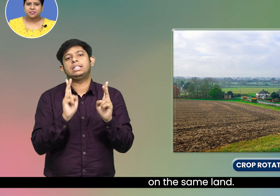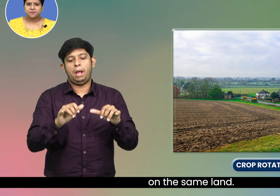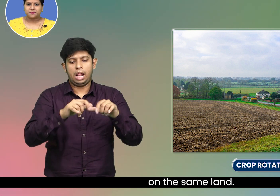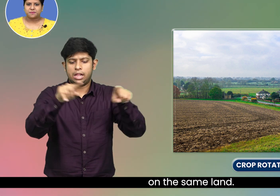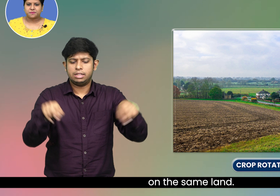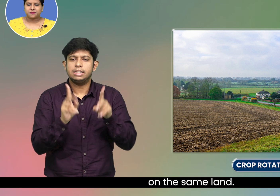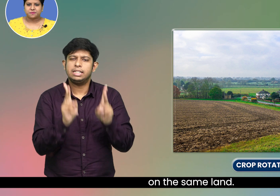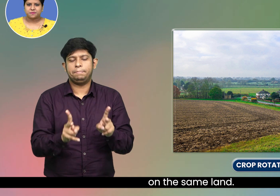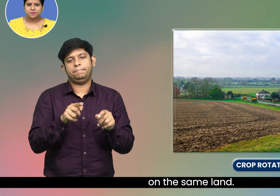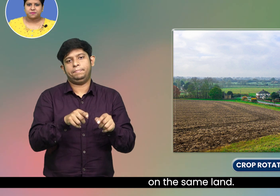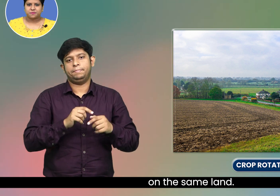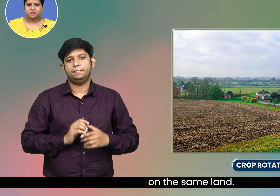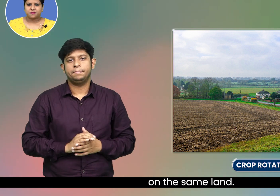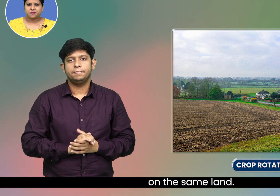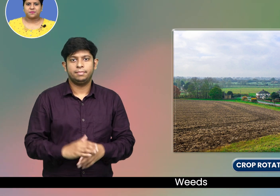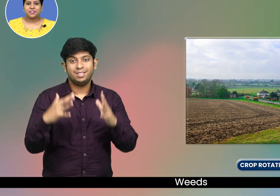land.